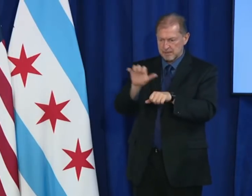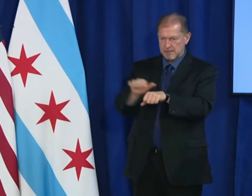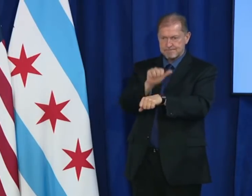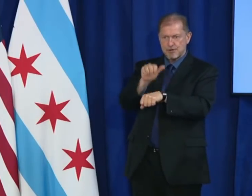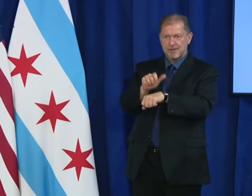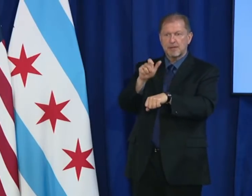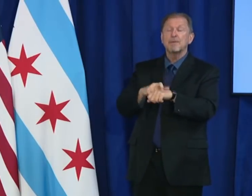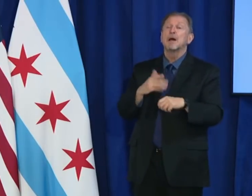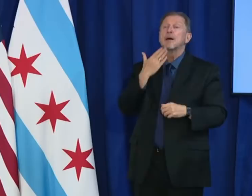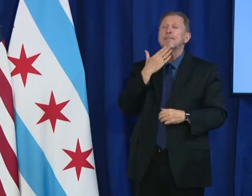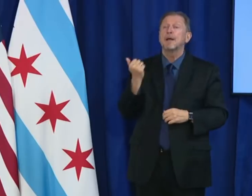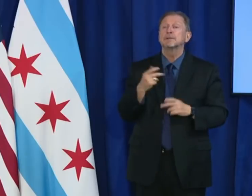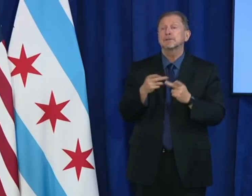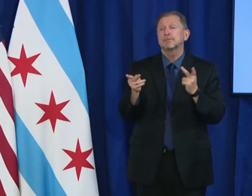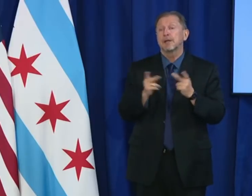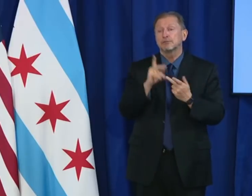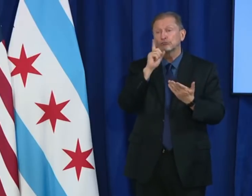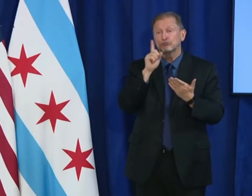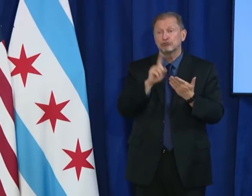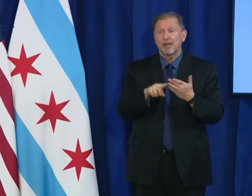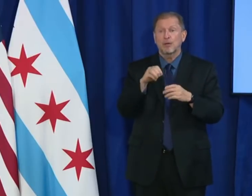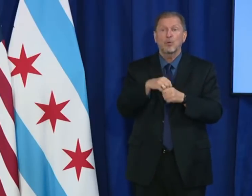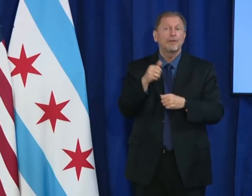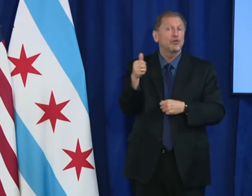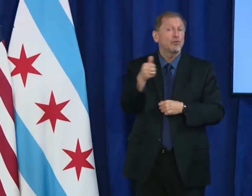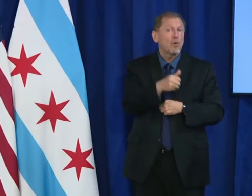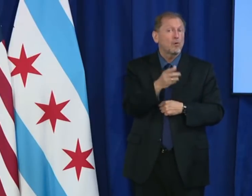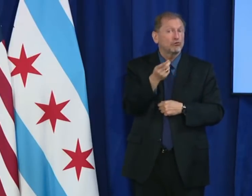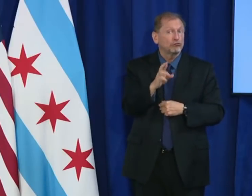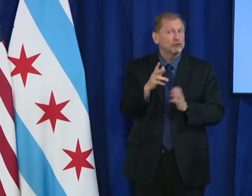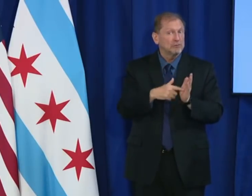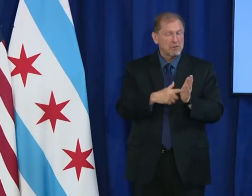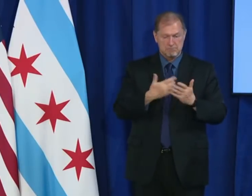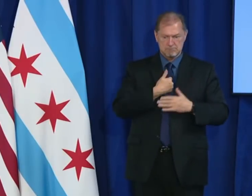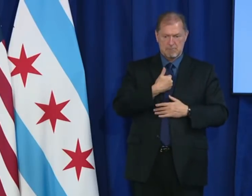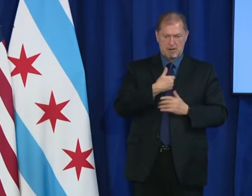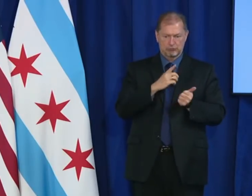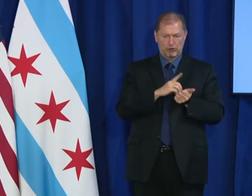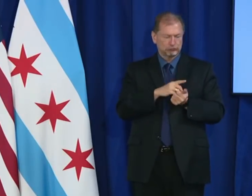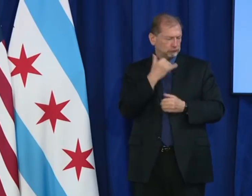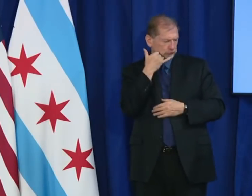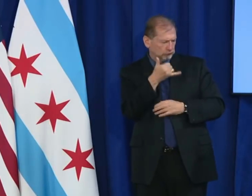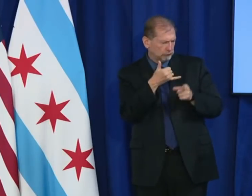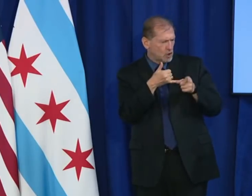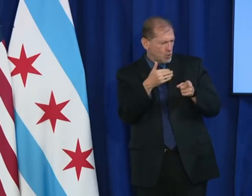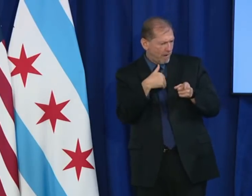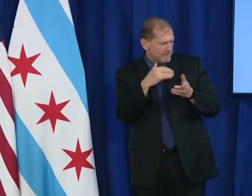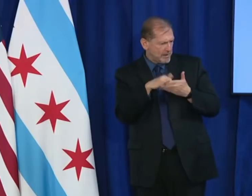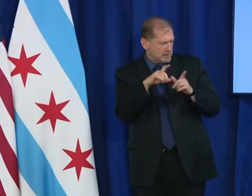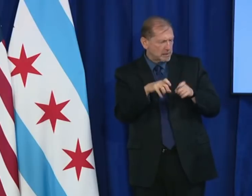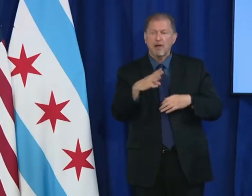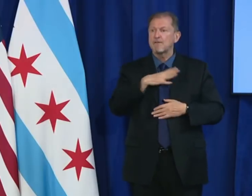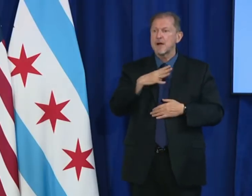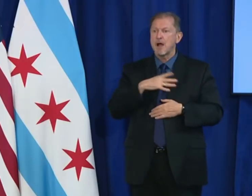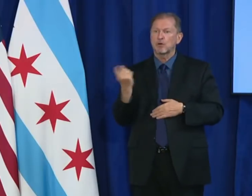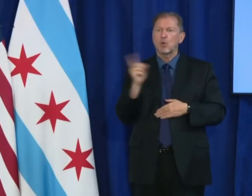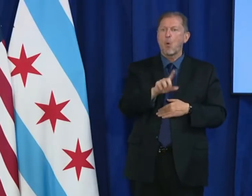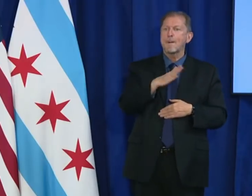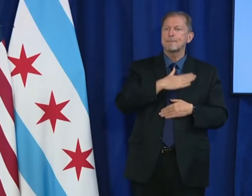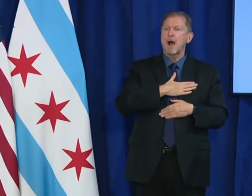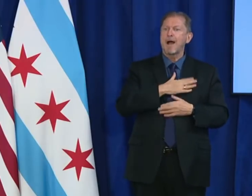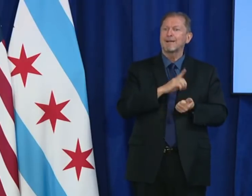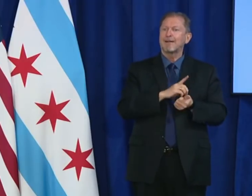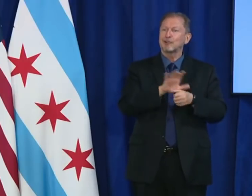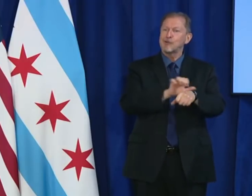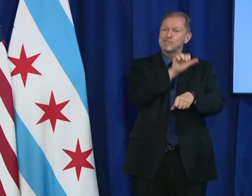check first and foremost always is with your own doctor, because if you could get a test through your doctor, that's where we'd most like you to get a test